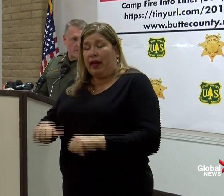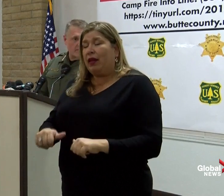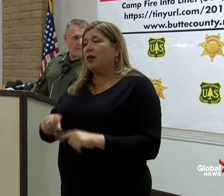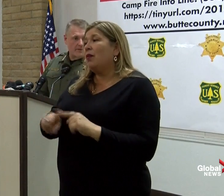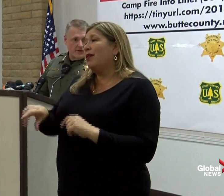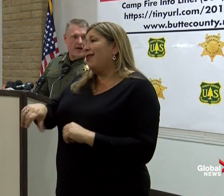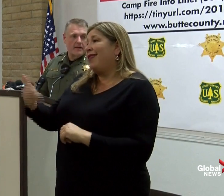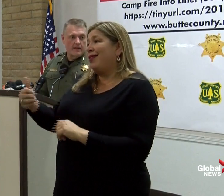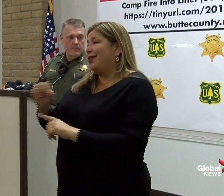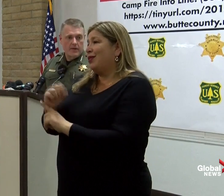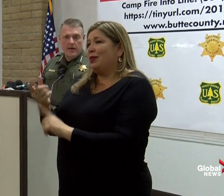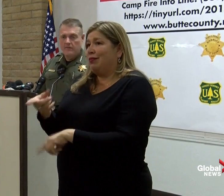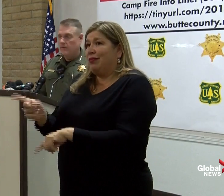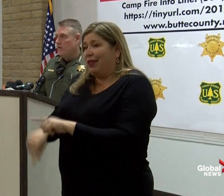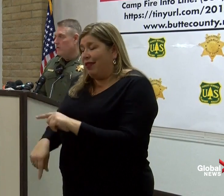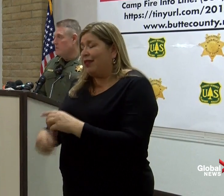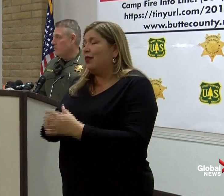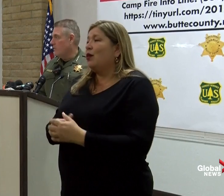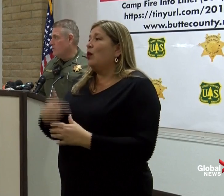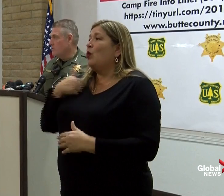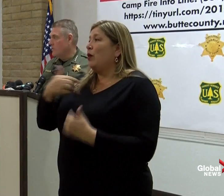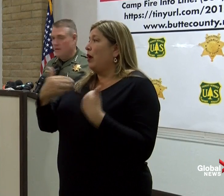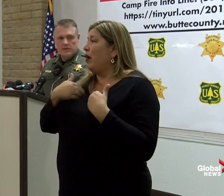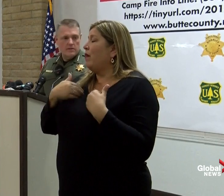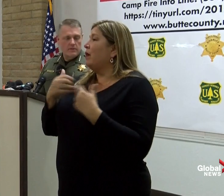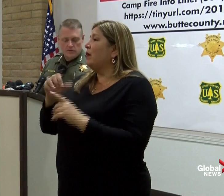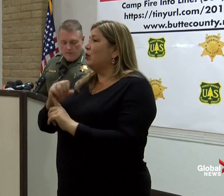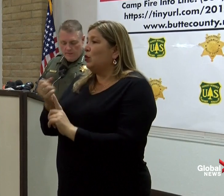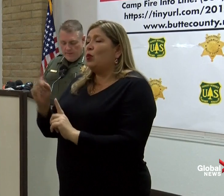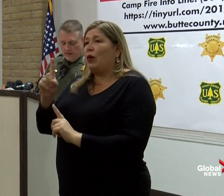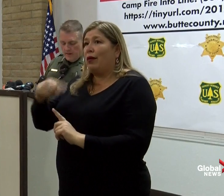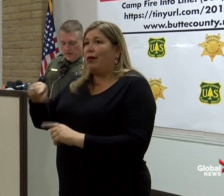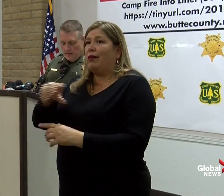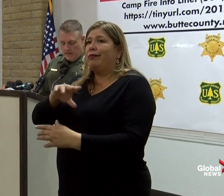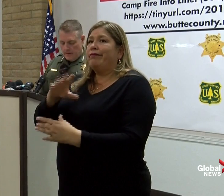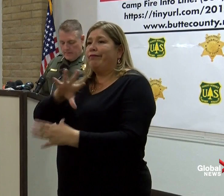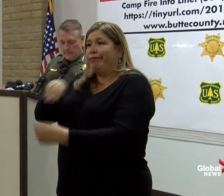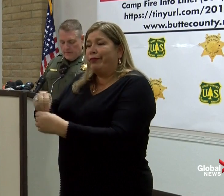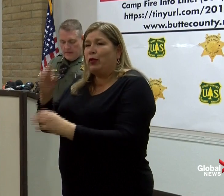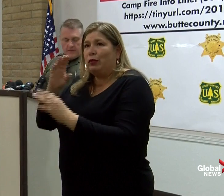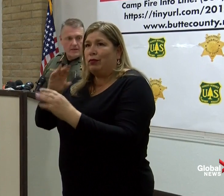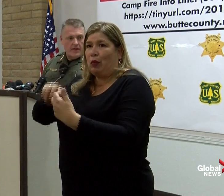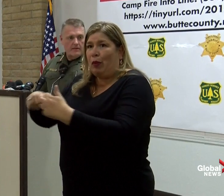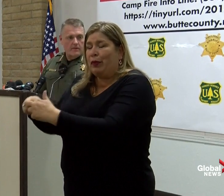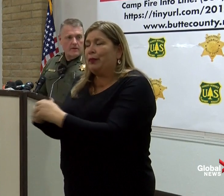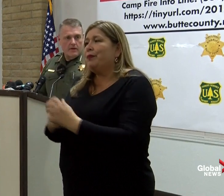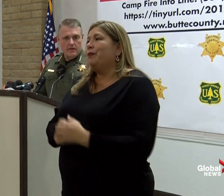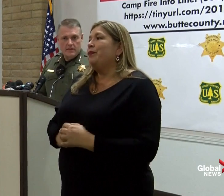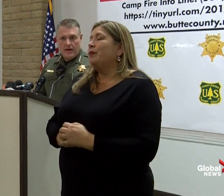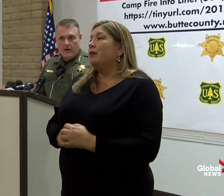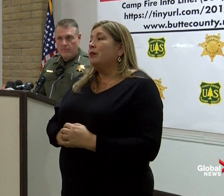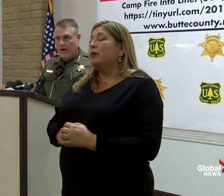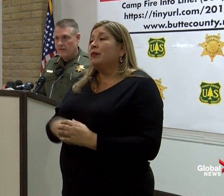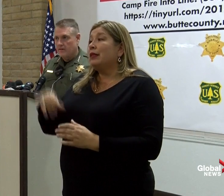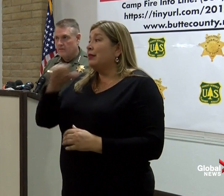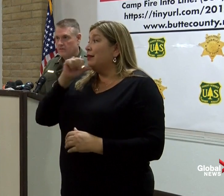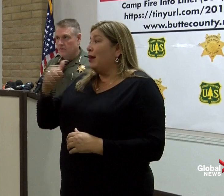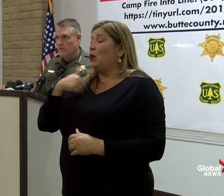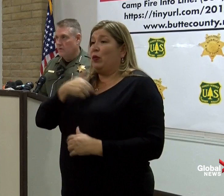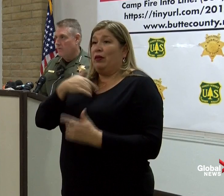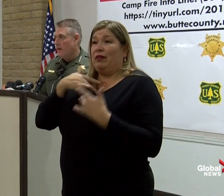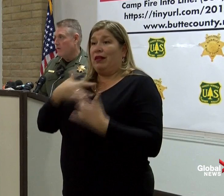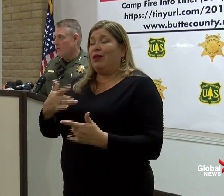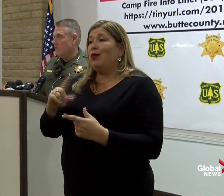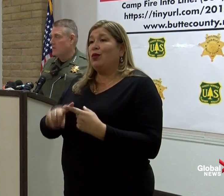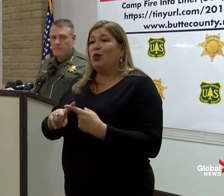other cases, they're not. And we have situations where it gets them into trouble. That said, it is not our practice